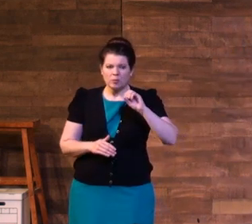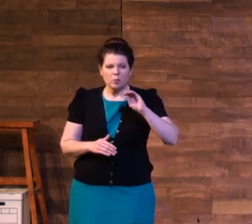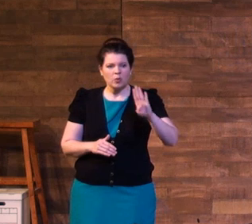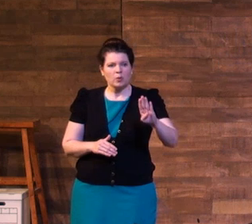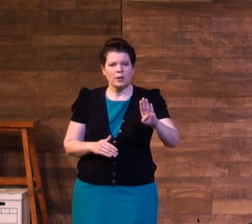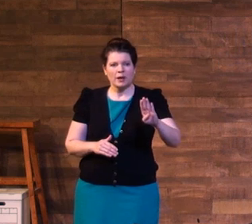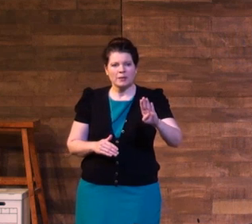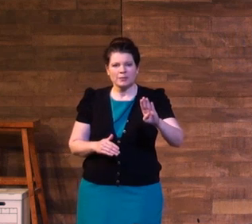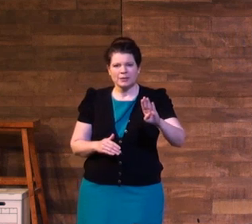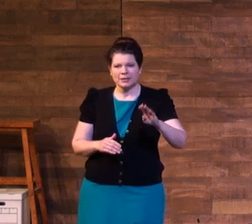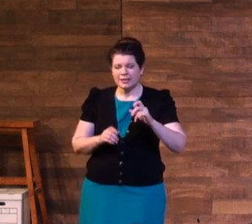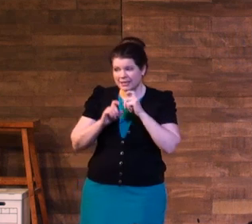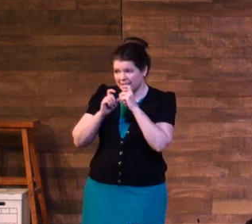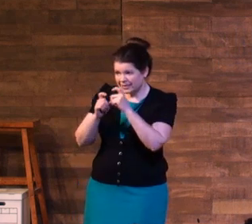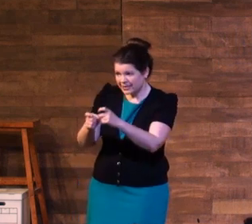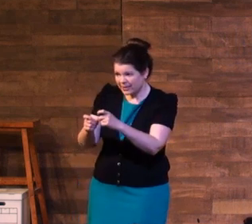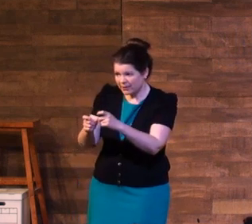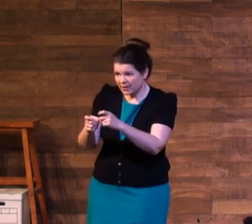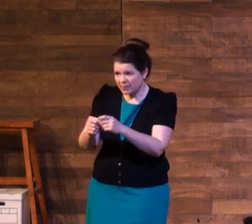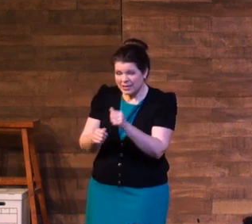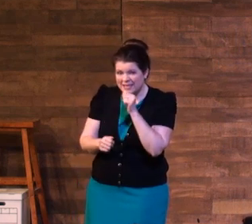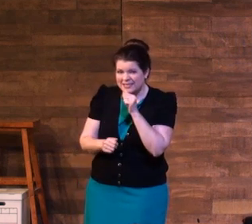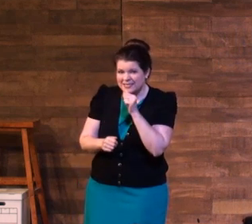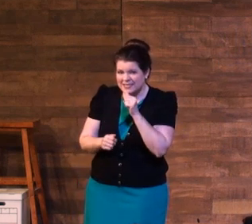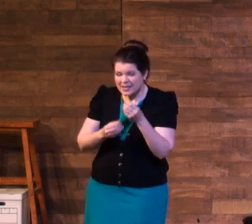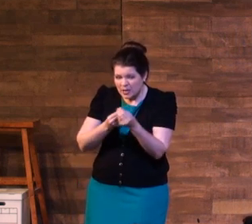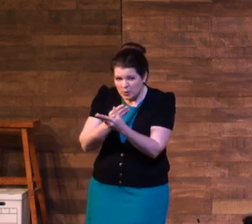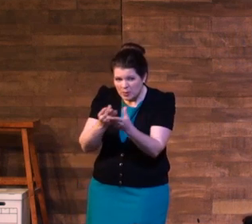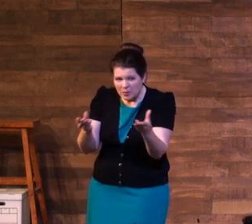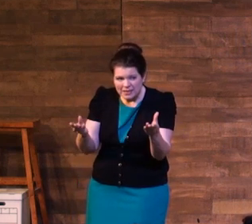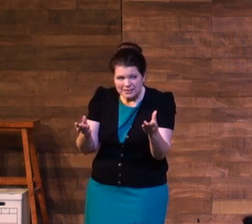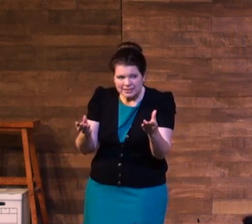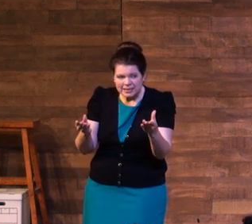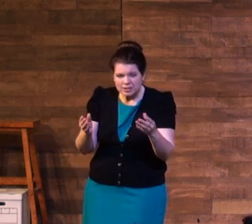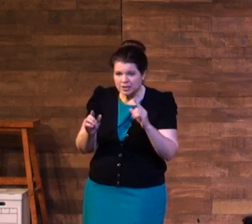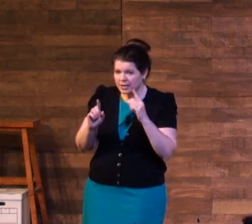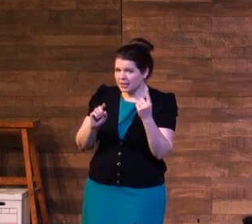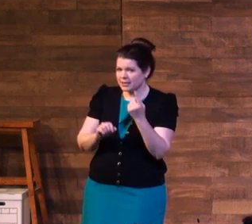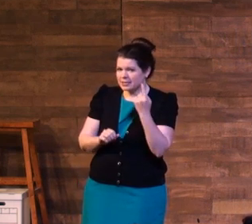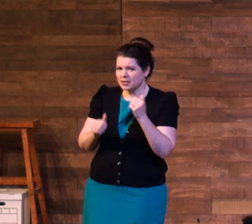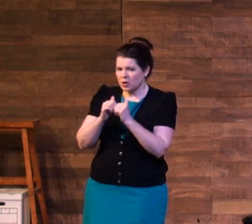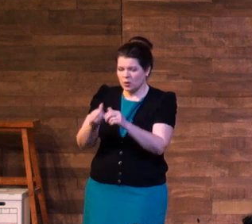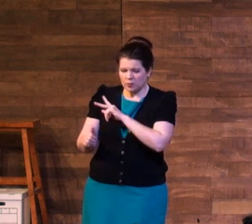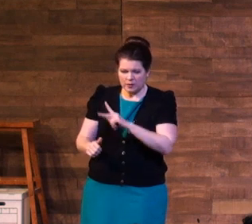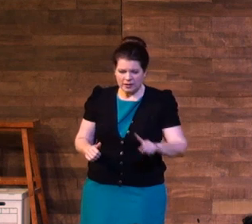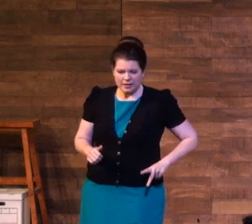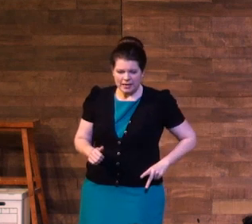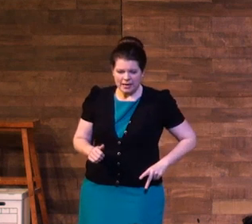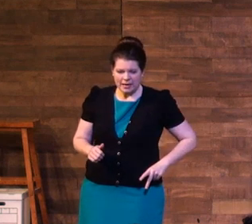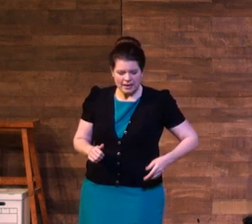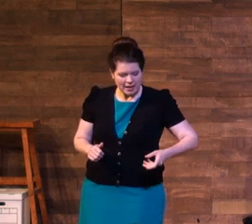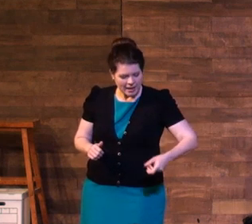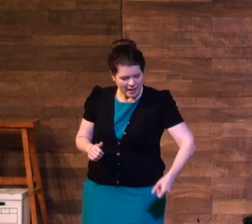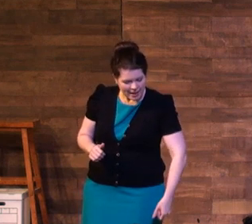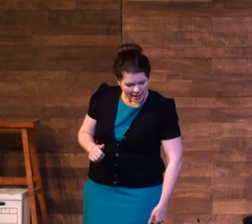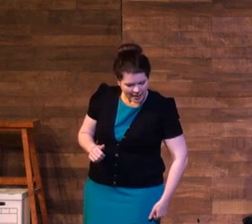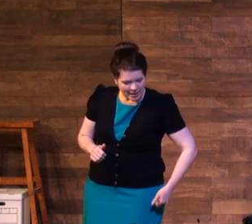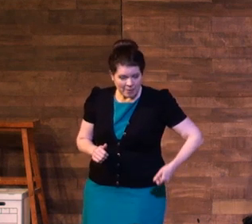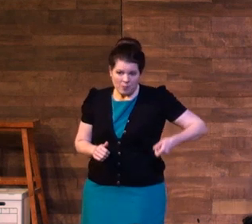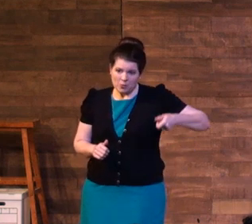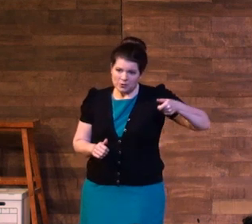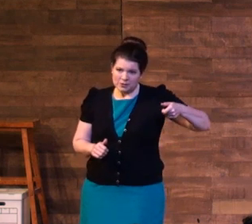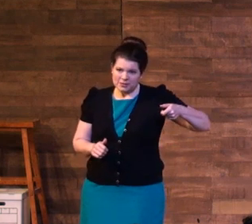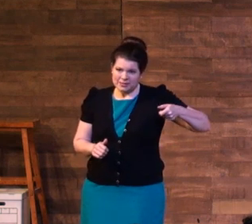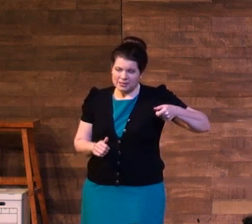secret message from God. So he gets alone with King Eglon. He pulls the sword from the opposite thigh that the guards didn't check because he's